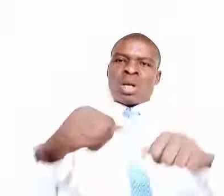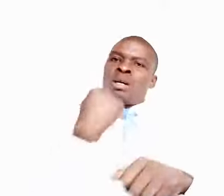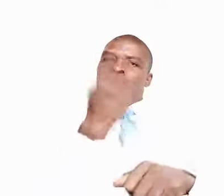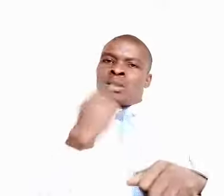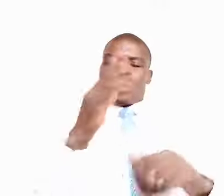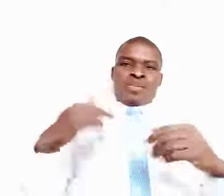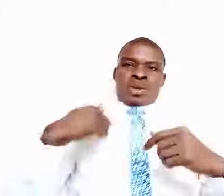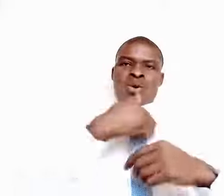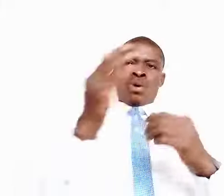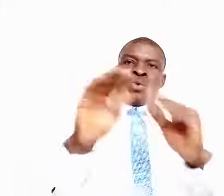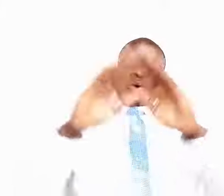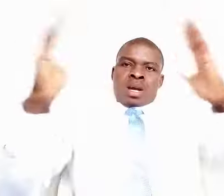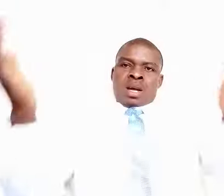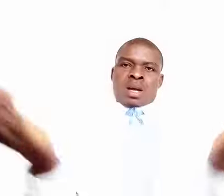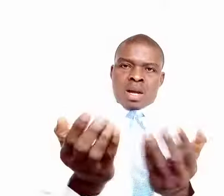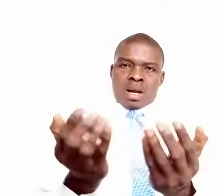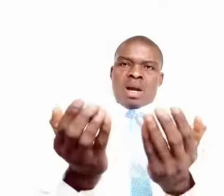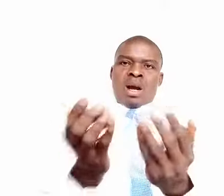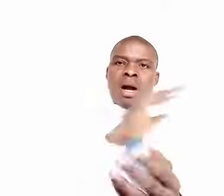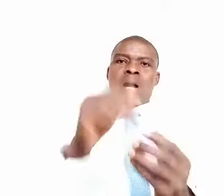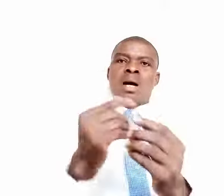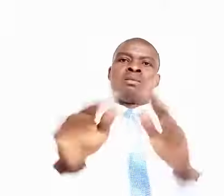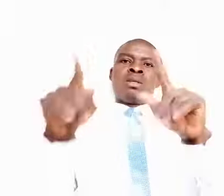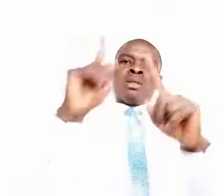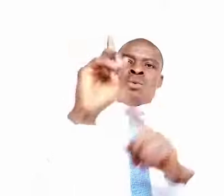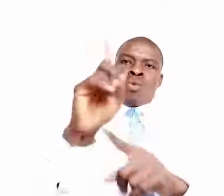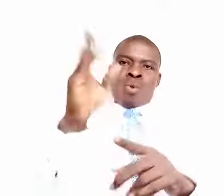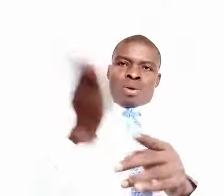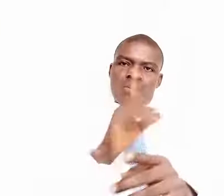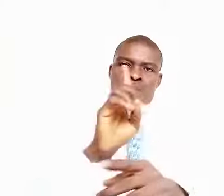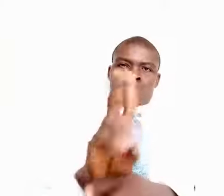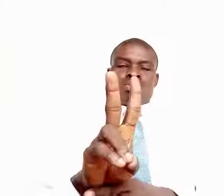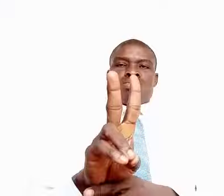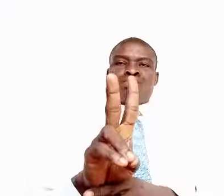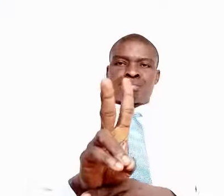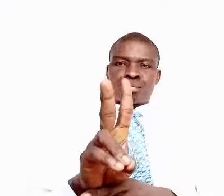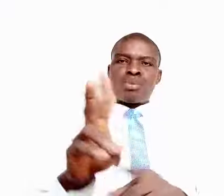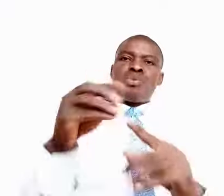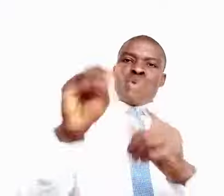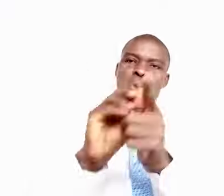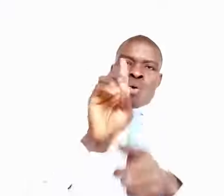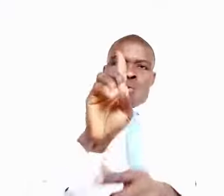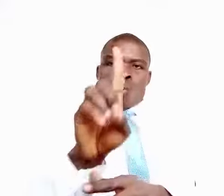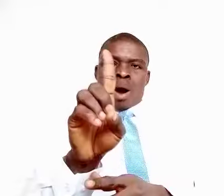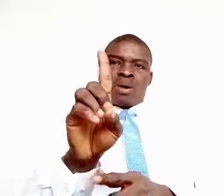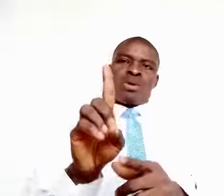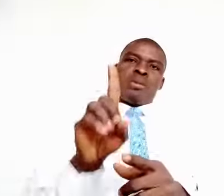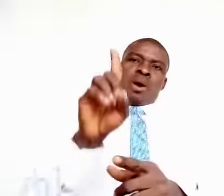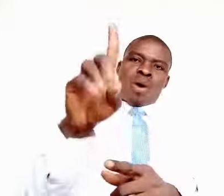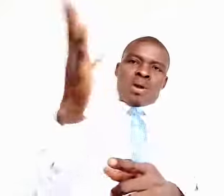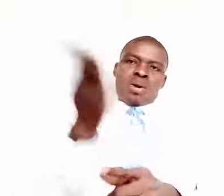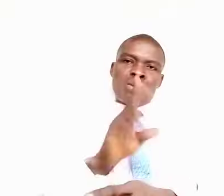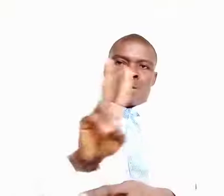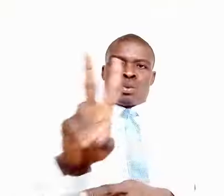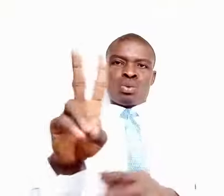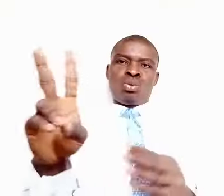have a whole and half, or 1 whole number 1 over 2. Half